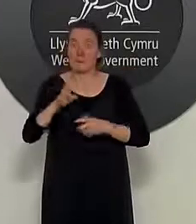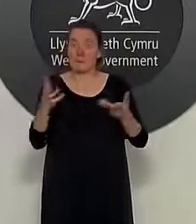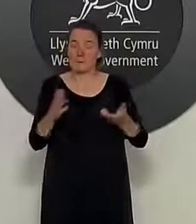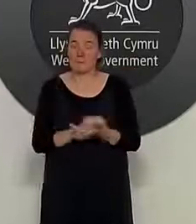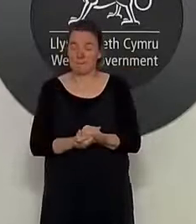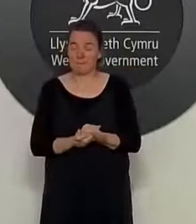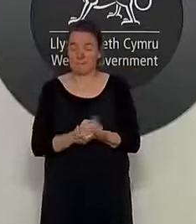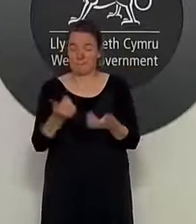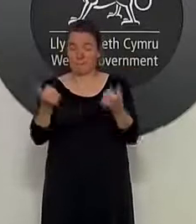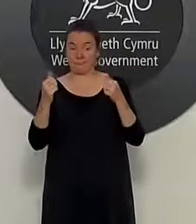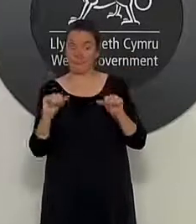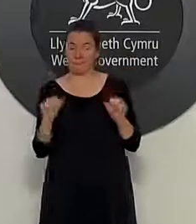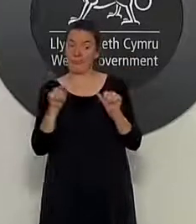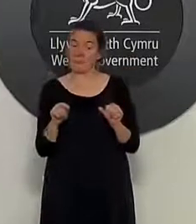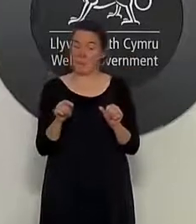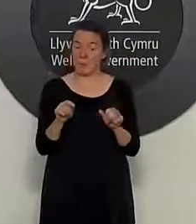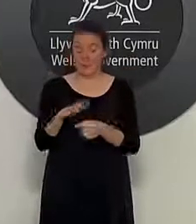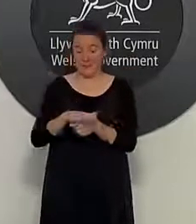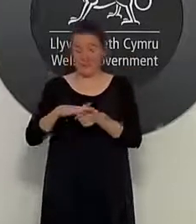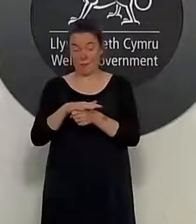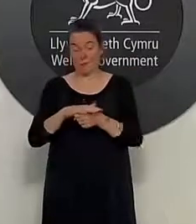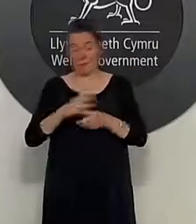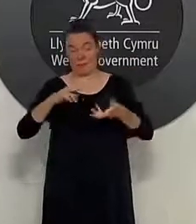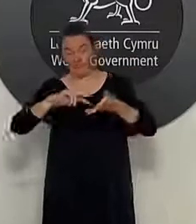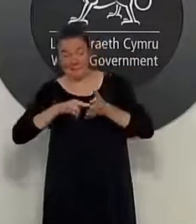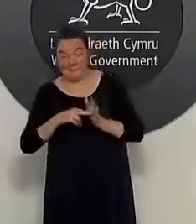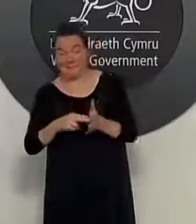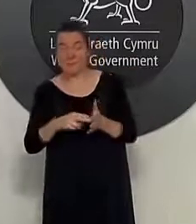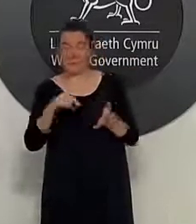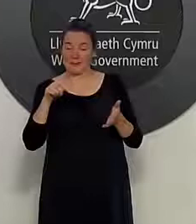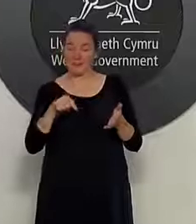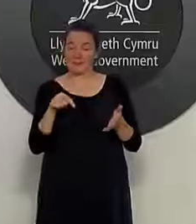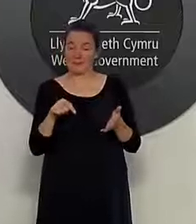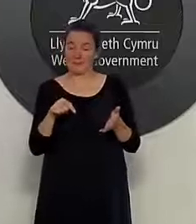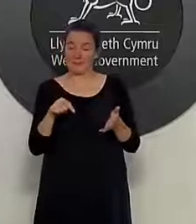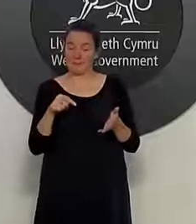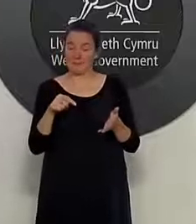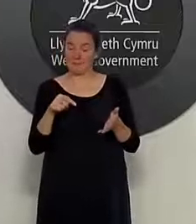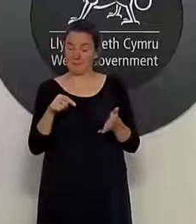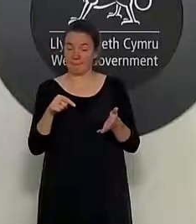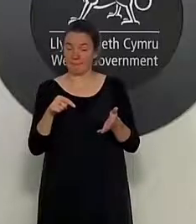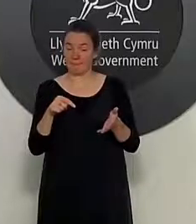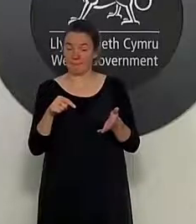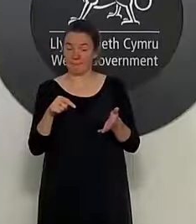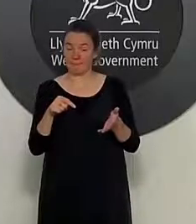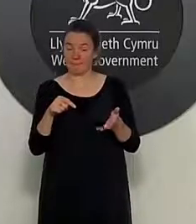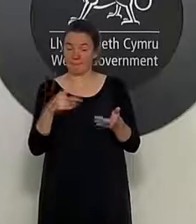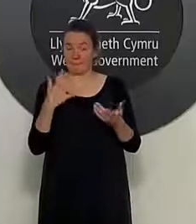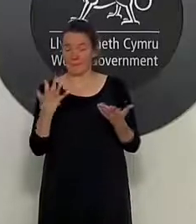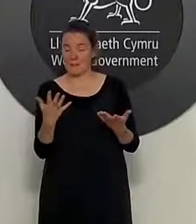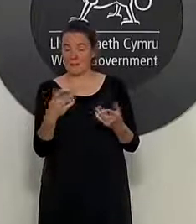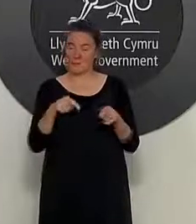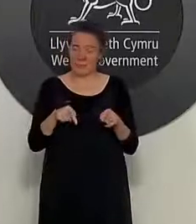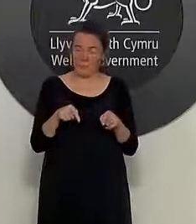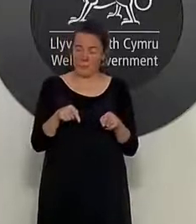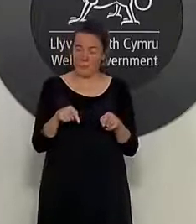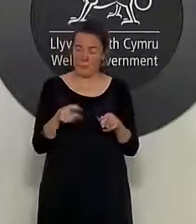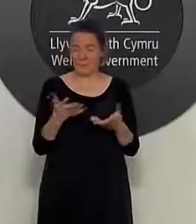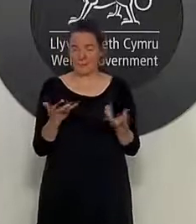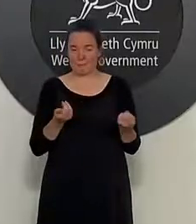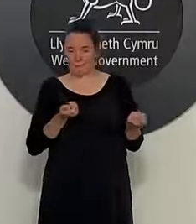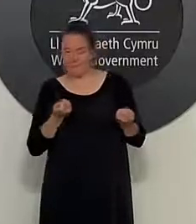Mae'r maes cynllunio yn un maes lle nad yw I botensial I reoli'r system eiddo wedi wireddu hyd